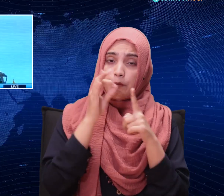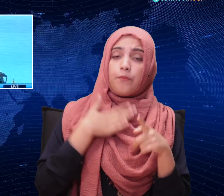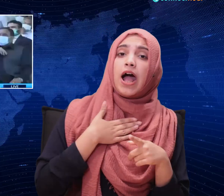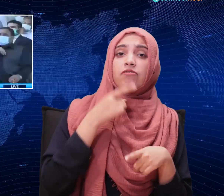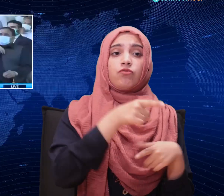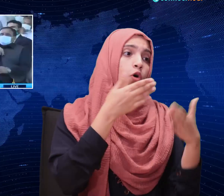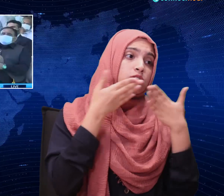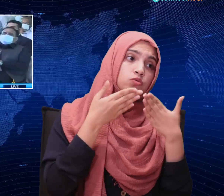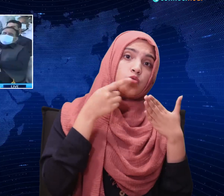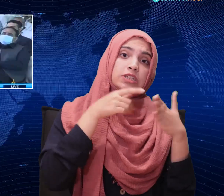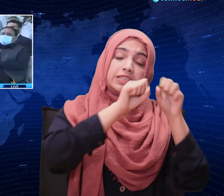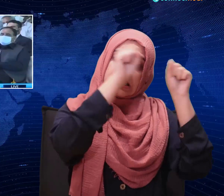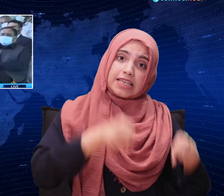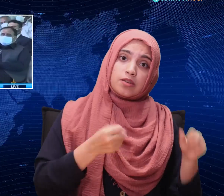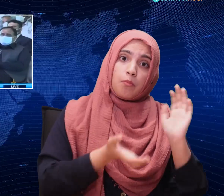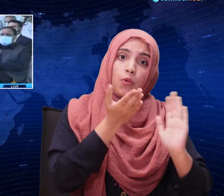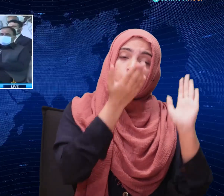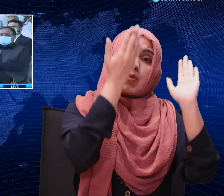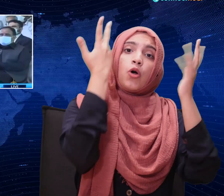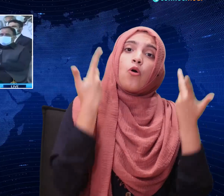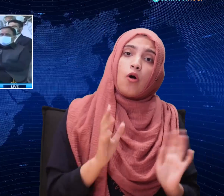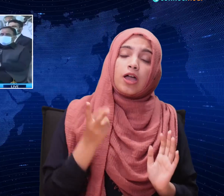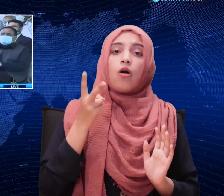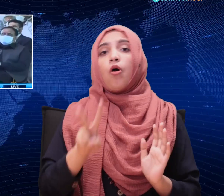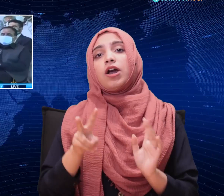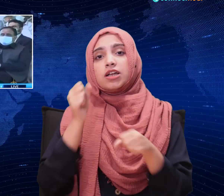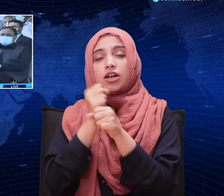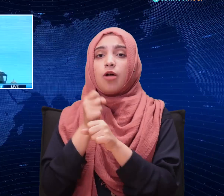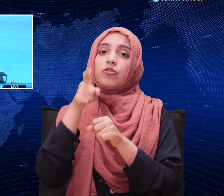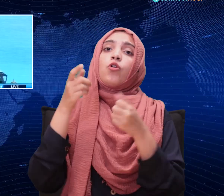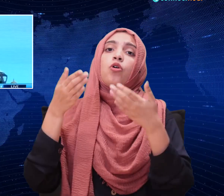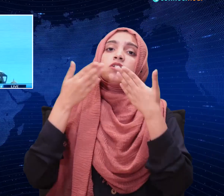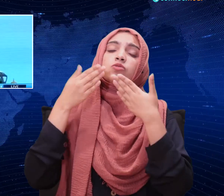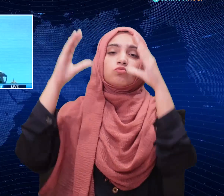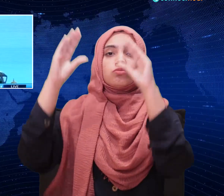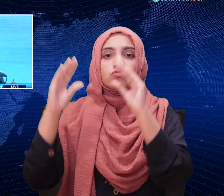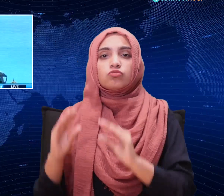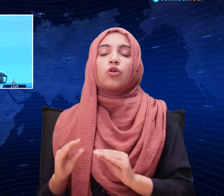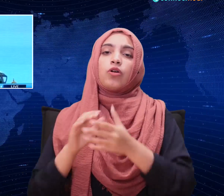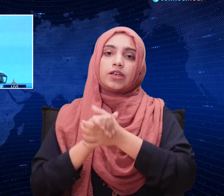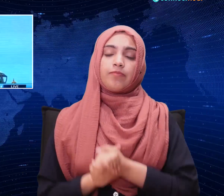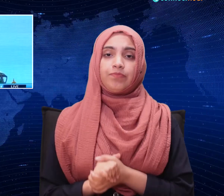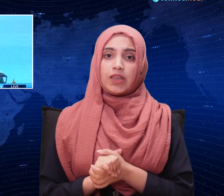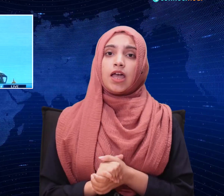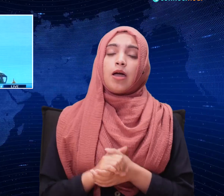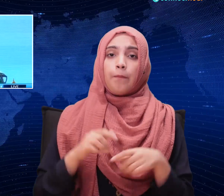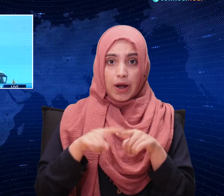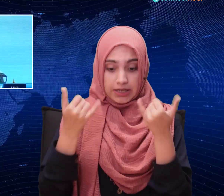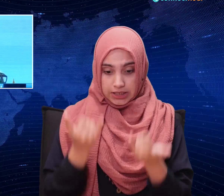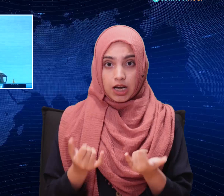us the slave of another culture, he said, while terming the single national curriculum a very big